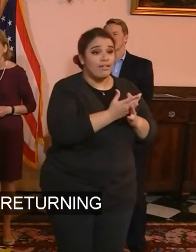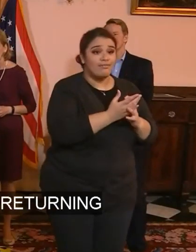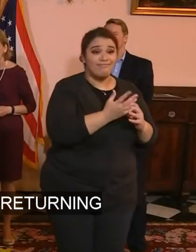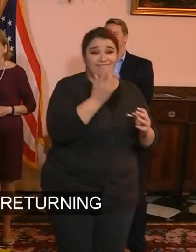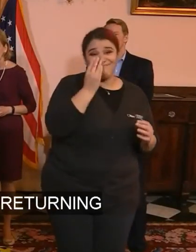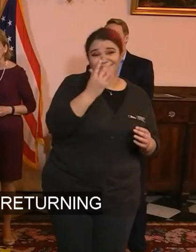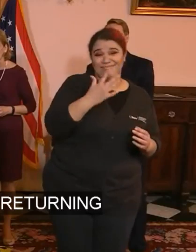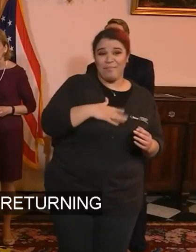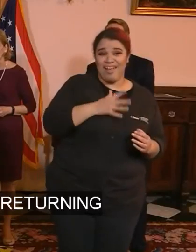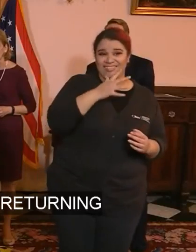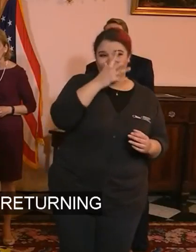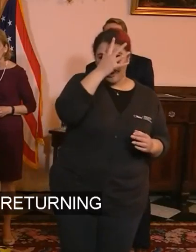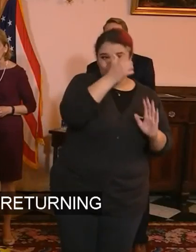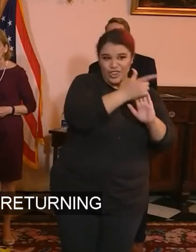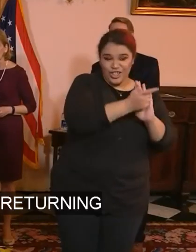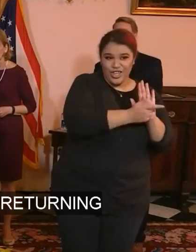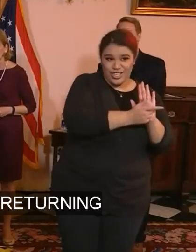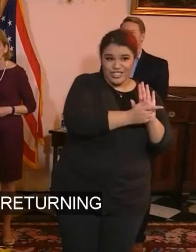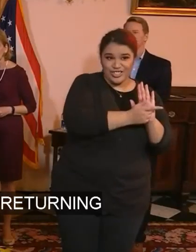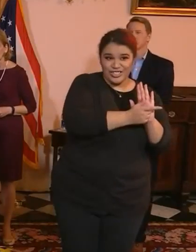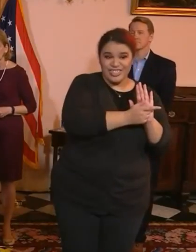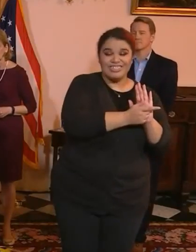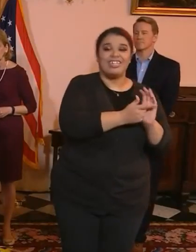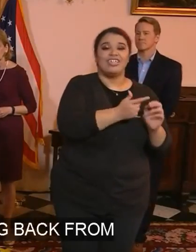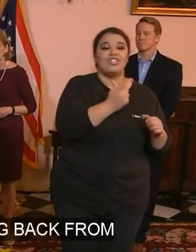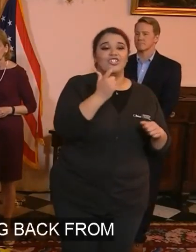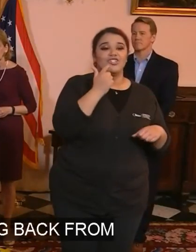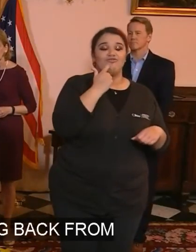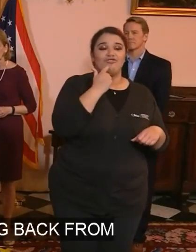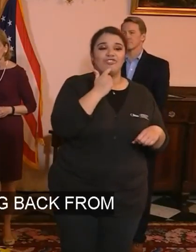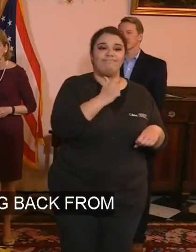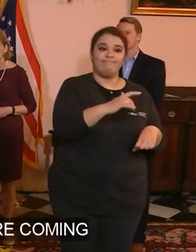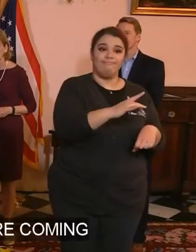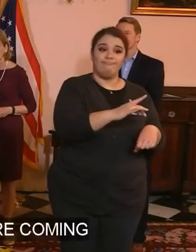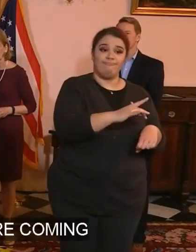en route right now, coming back from where they stayed in